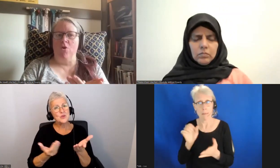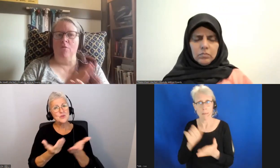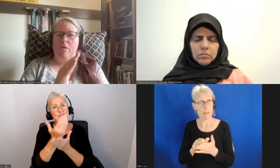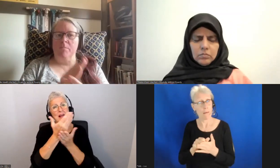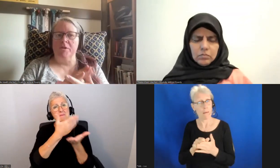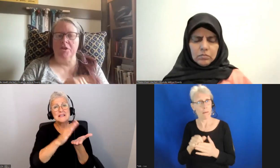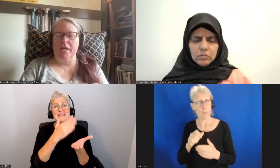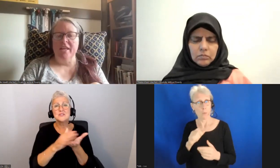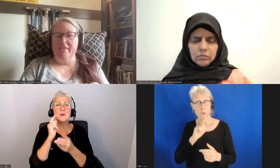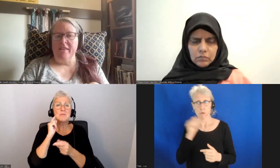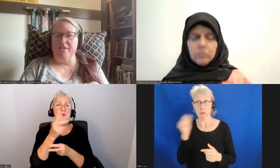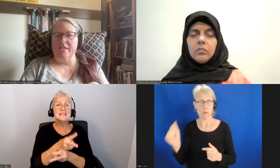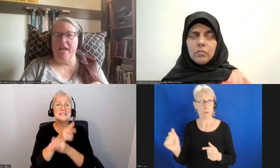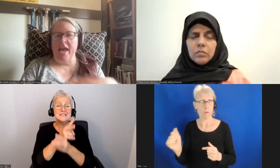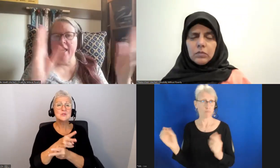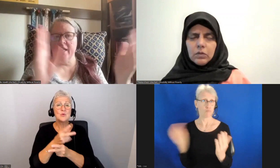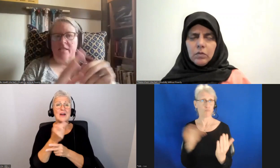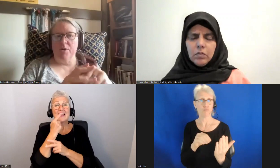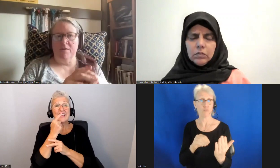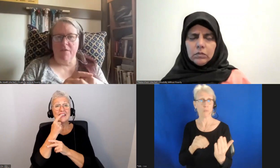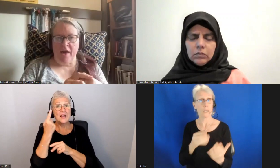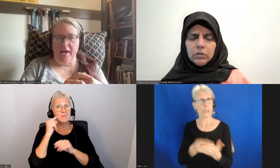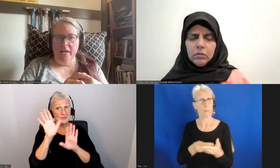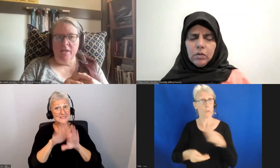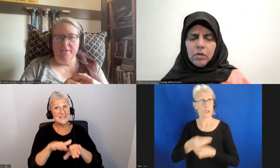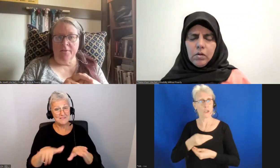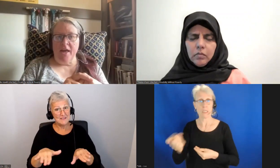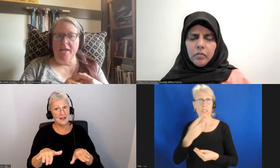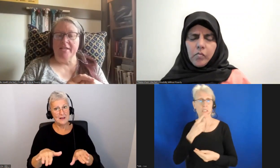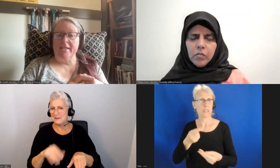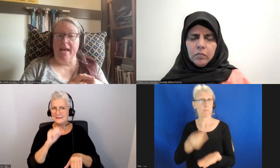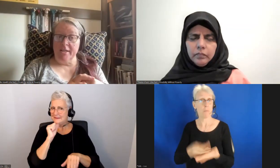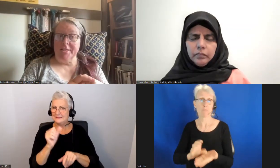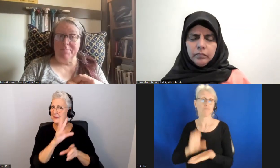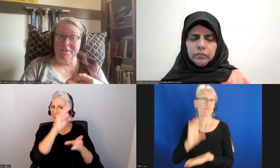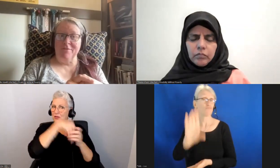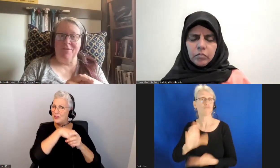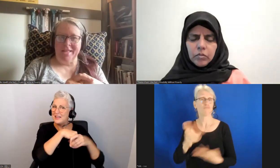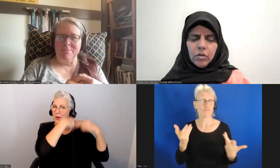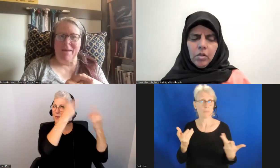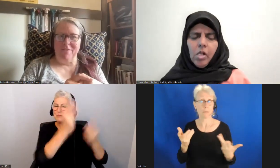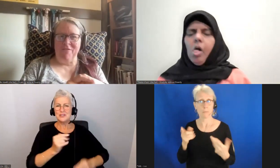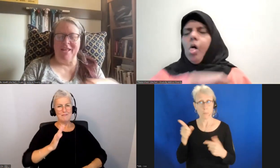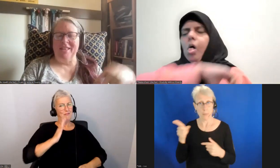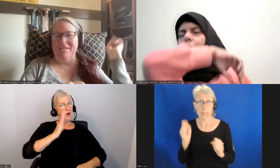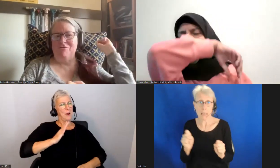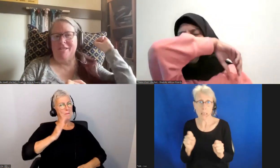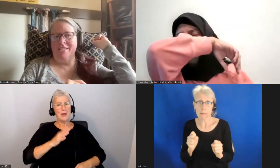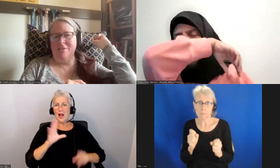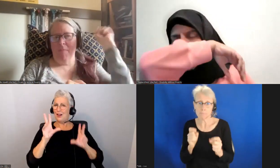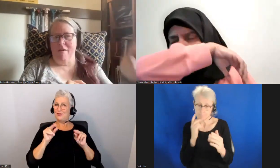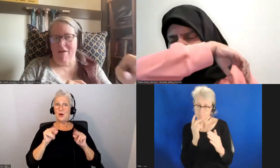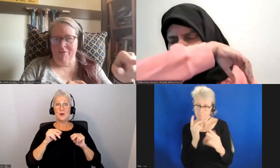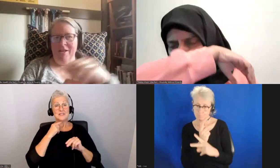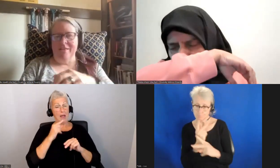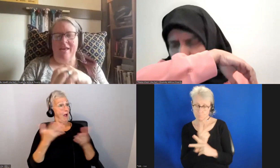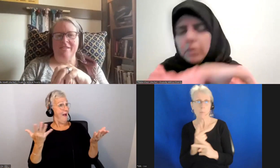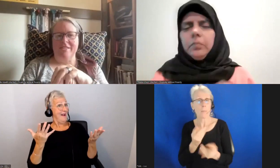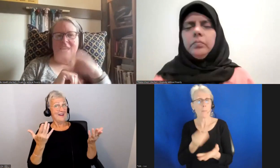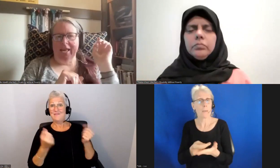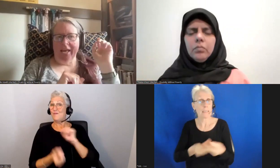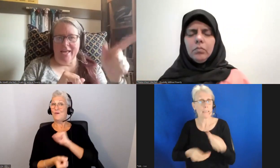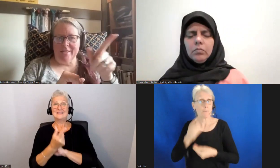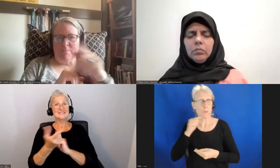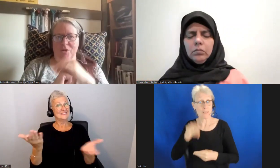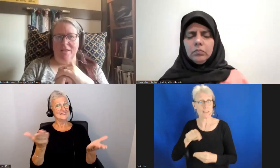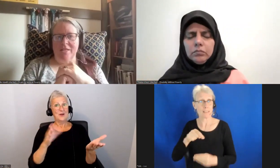a formal budget. They just said, hey, here's the money for that. So they could tell us the budget for this benefit literally tomorrow. They